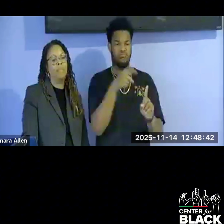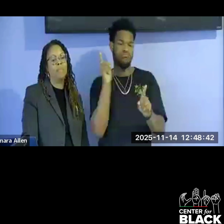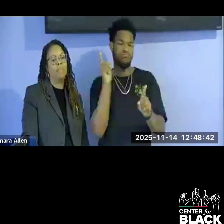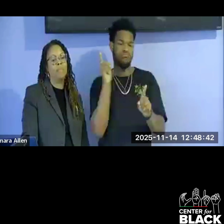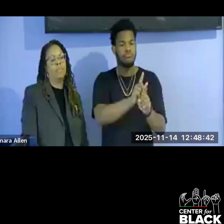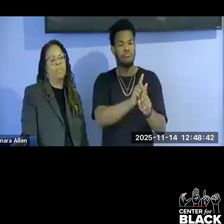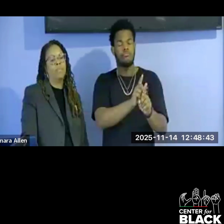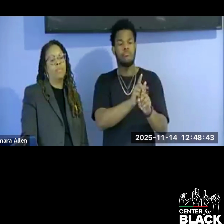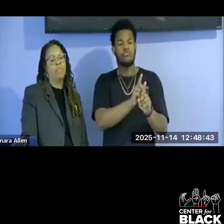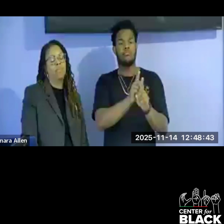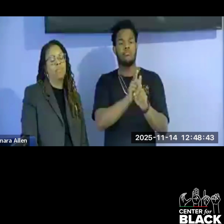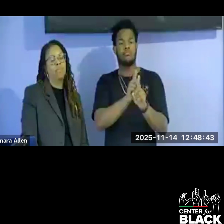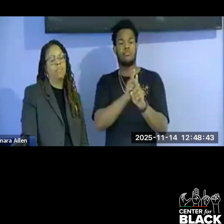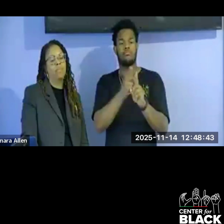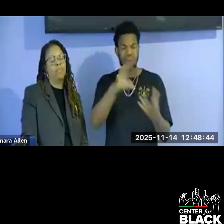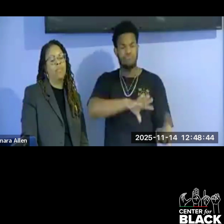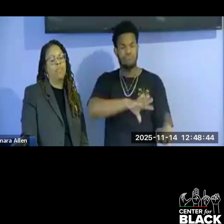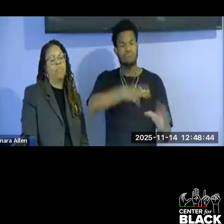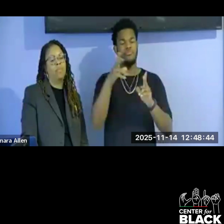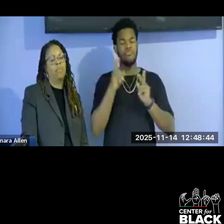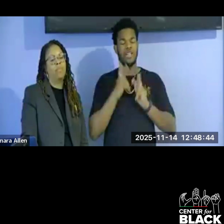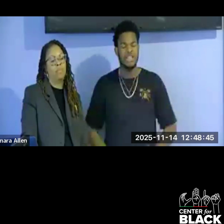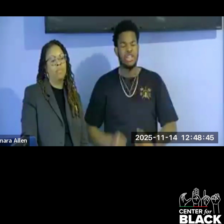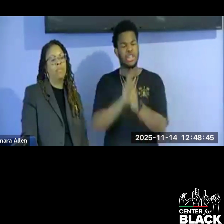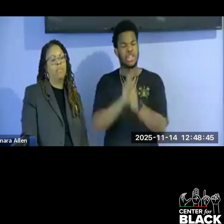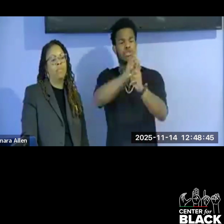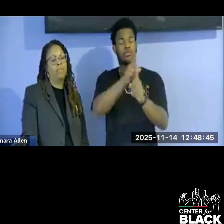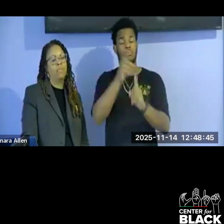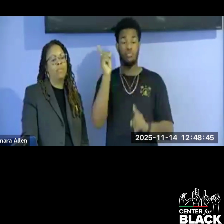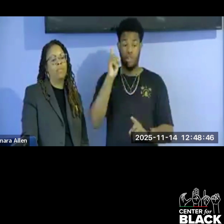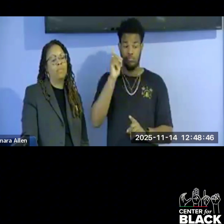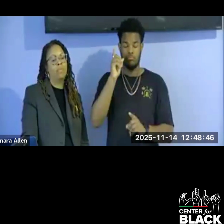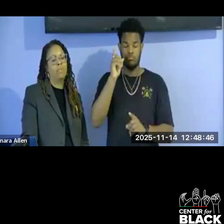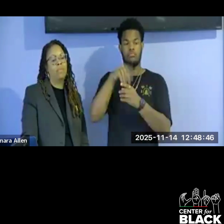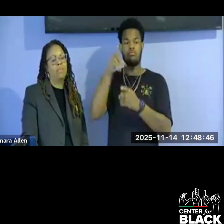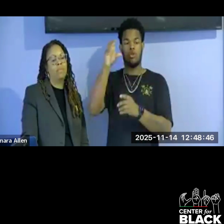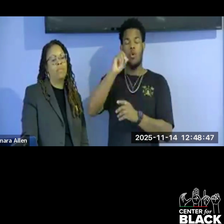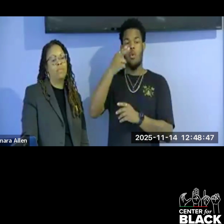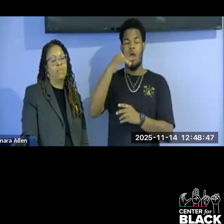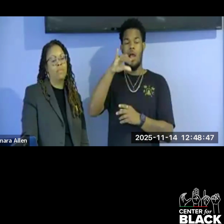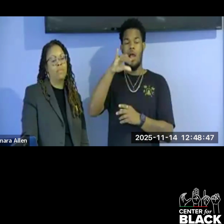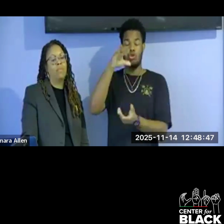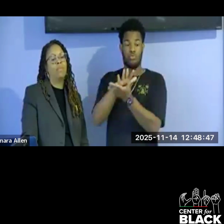I would like to share more about my niece, who's 7. She's a bookworm. She was raised